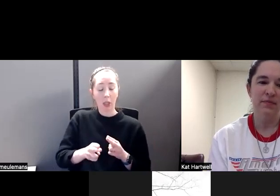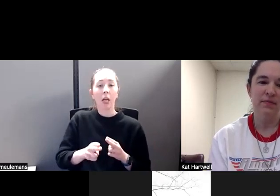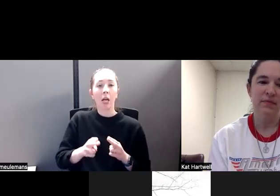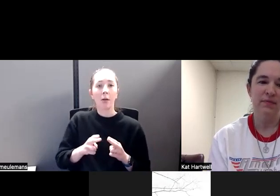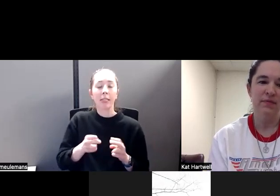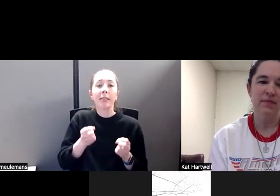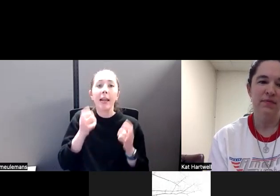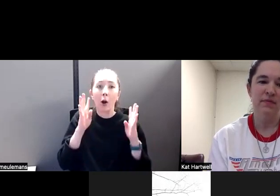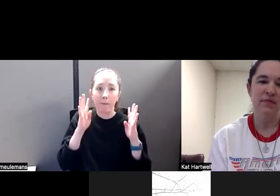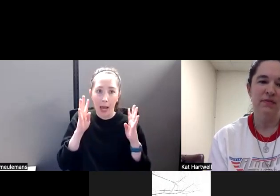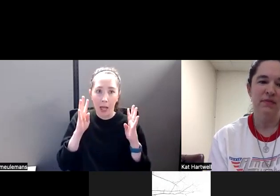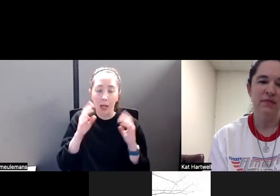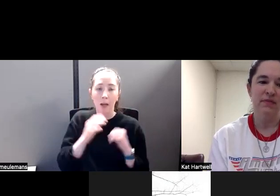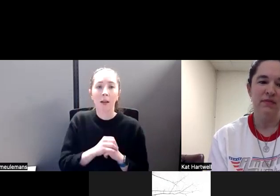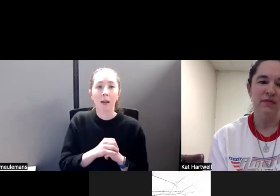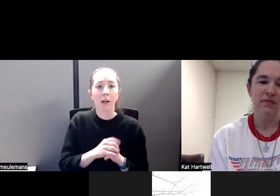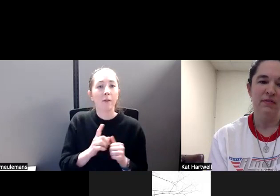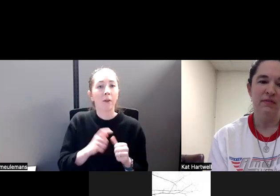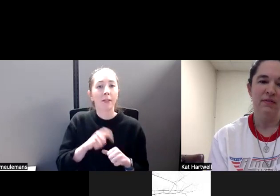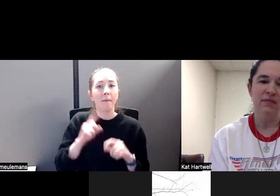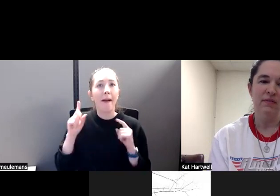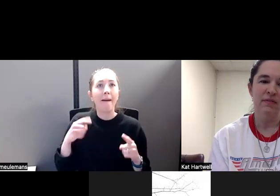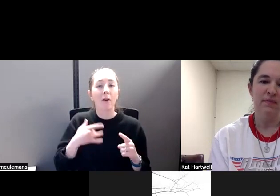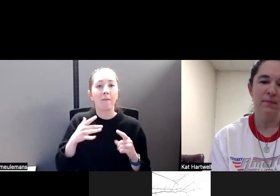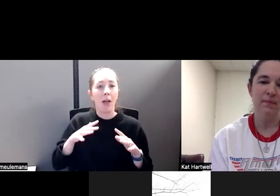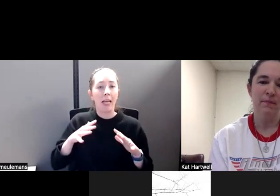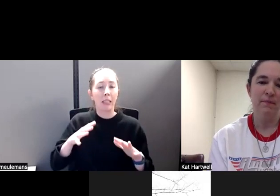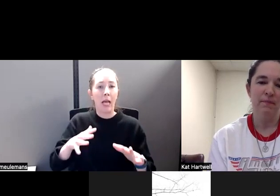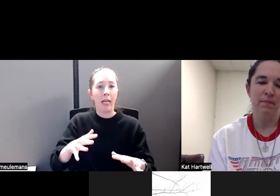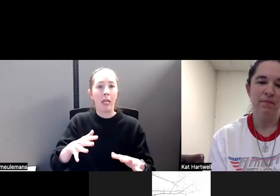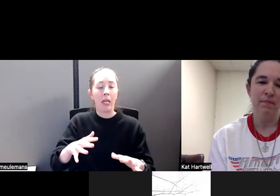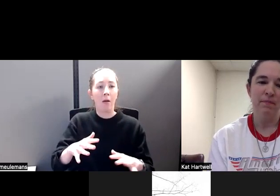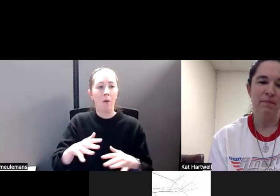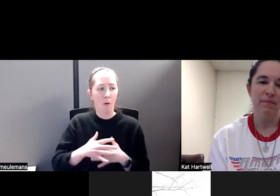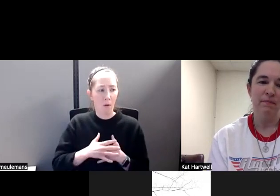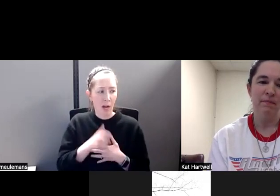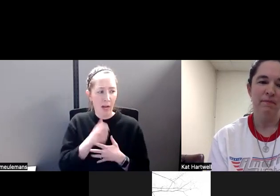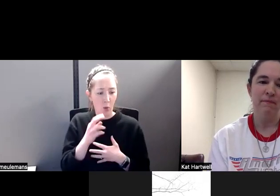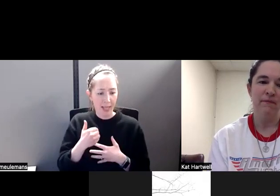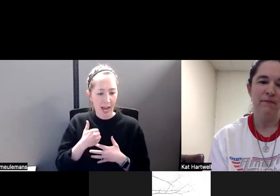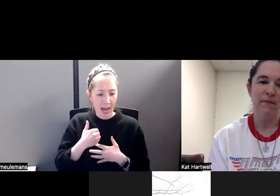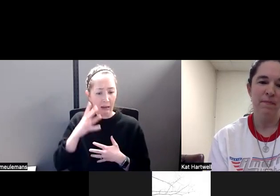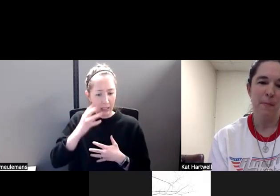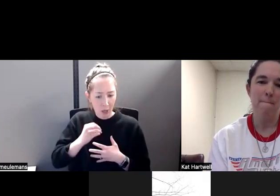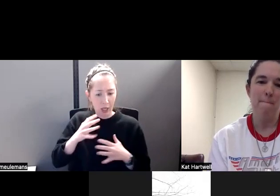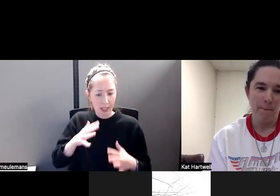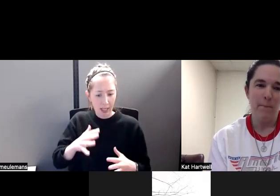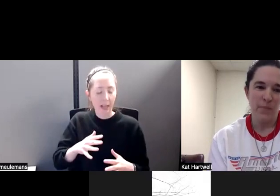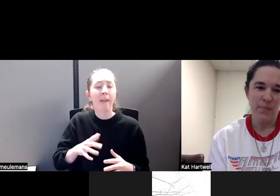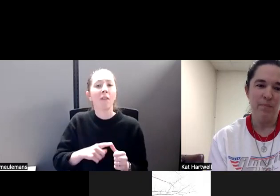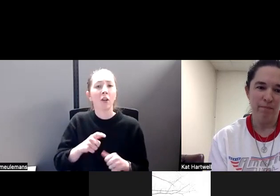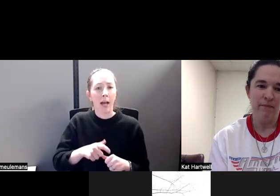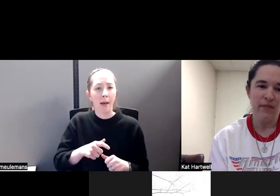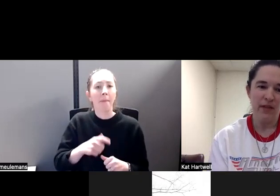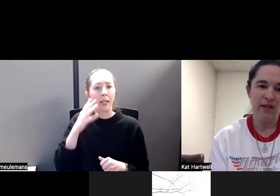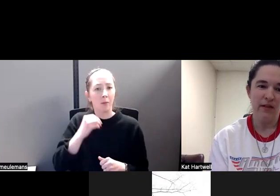terrifying. The first time I ever felt anxiety, and I didn't know I had anxiety, was the first time I directed a short. And I called my